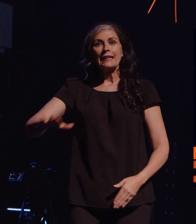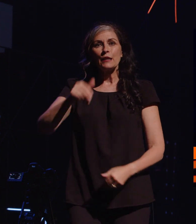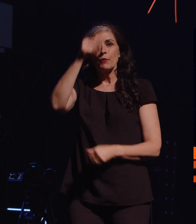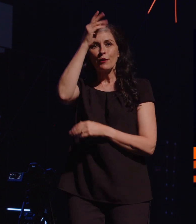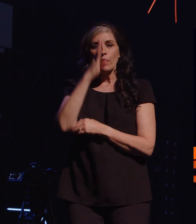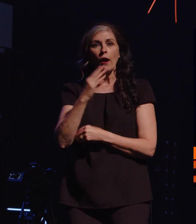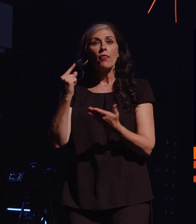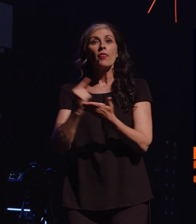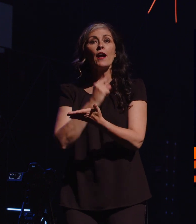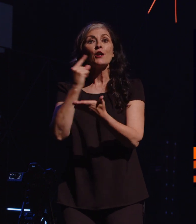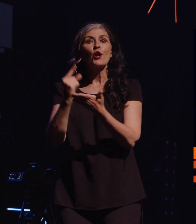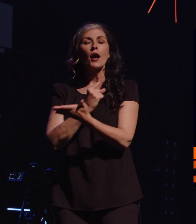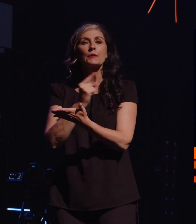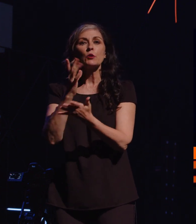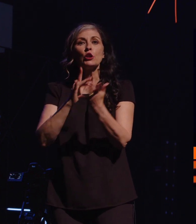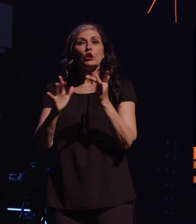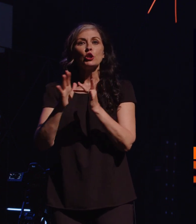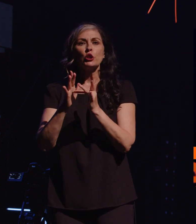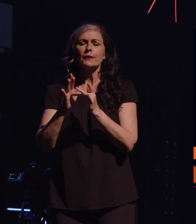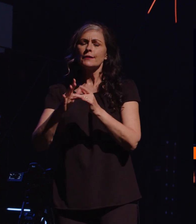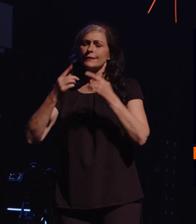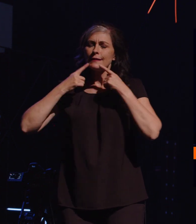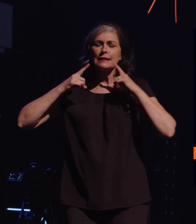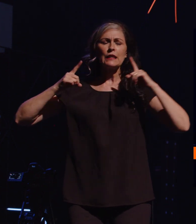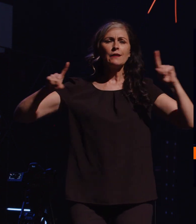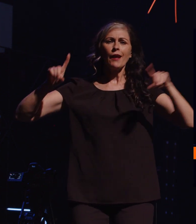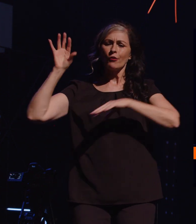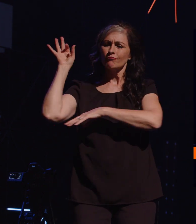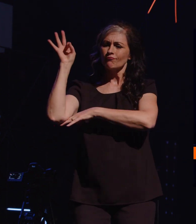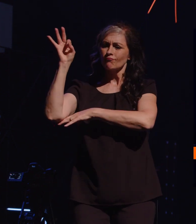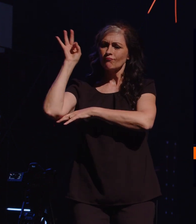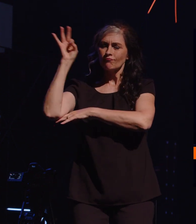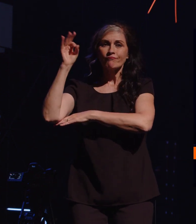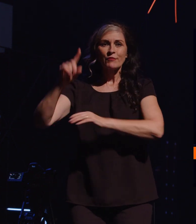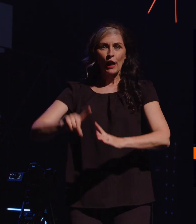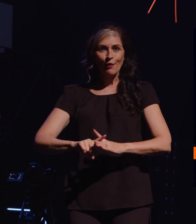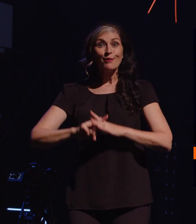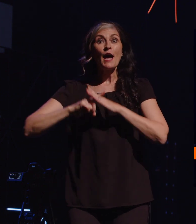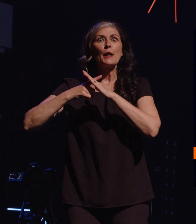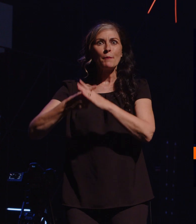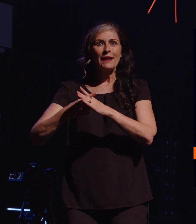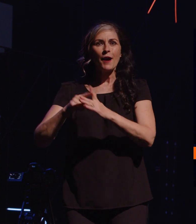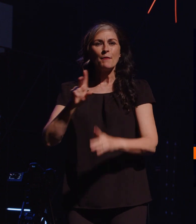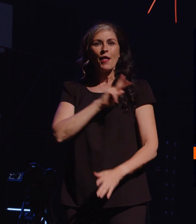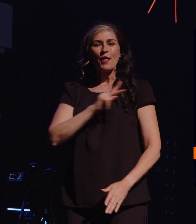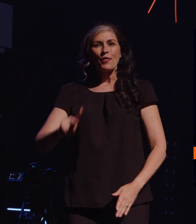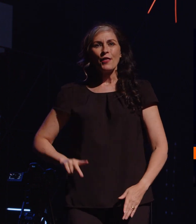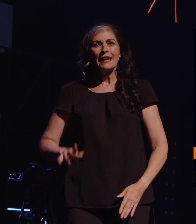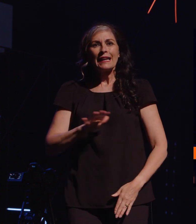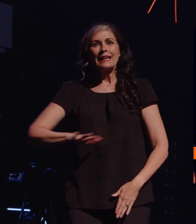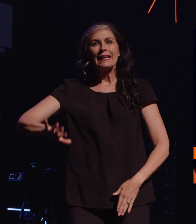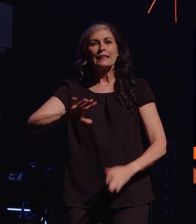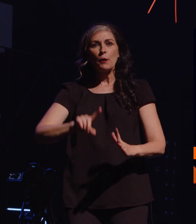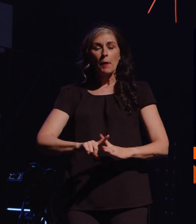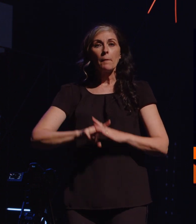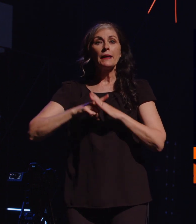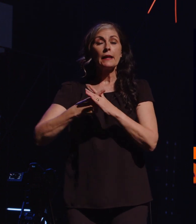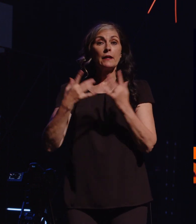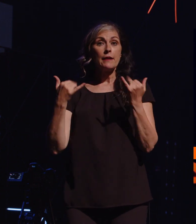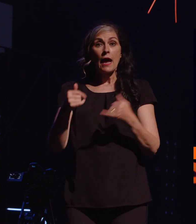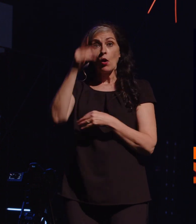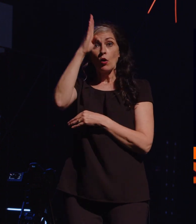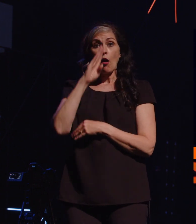the gospel. And Jesus comes and he's declaring, let it begin. Let the kingdom begin. Now,